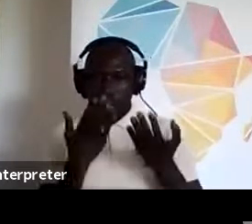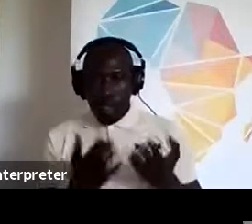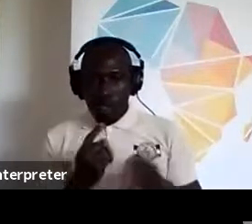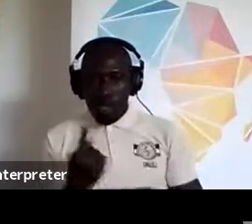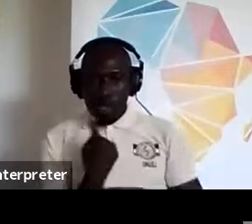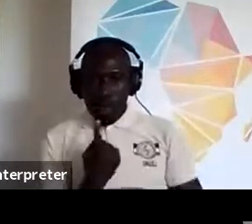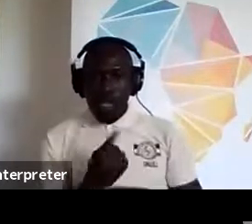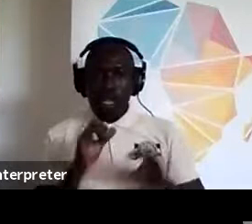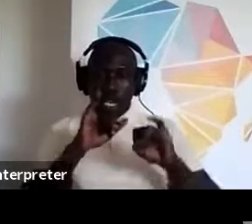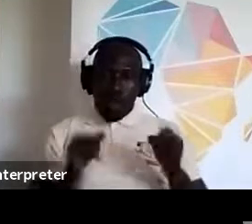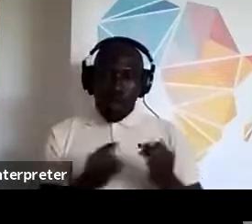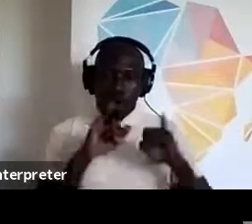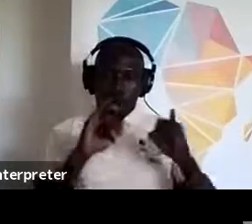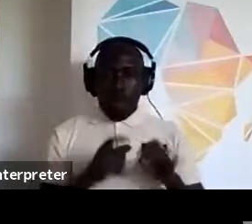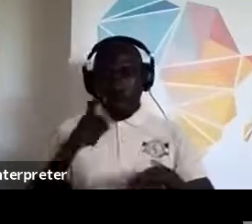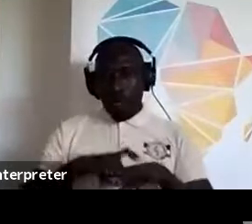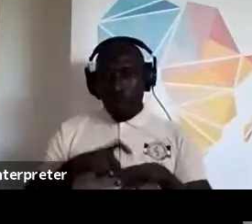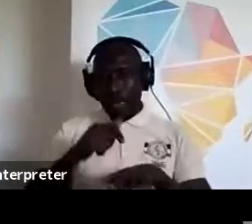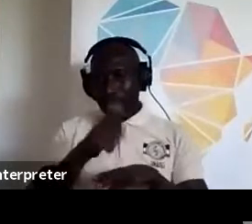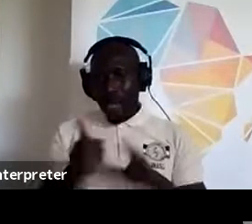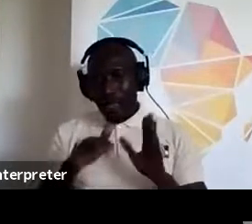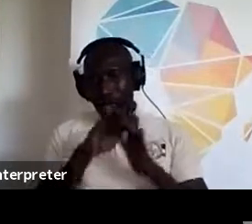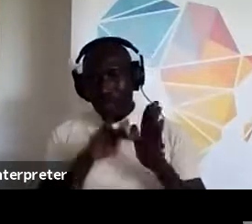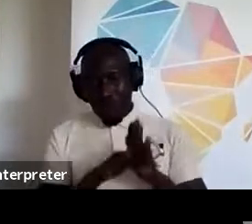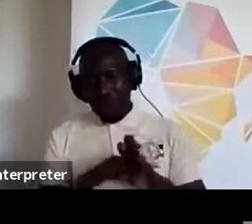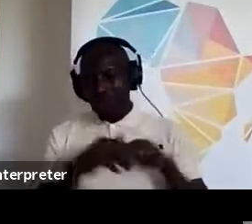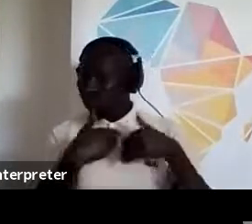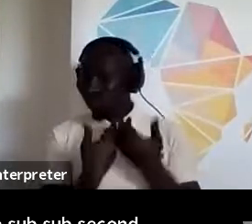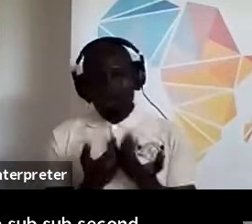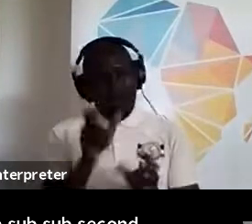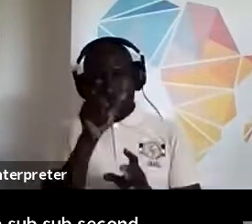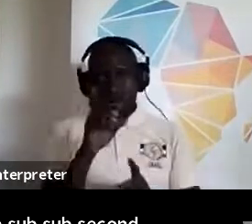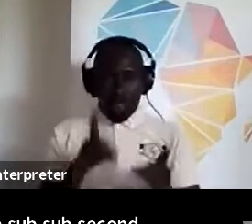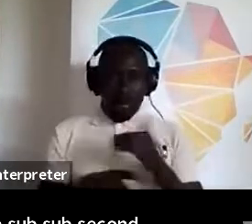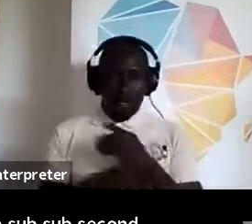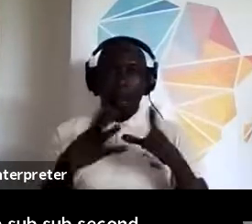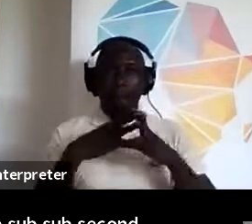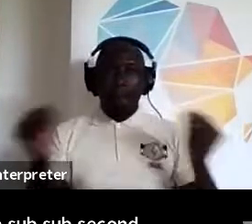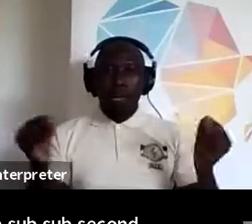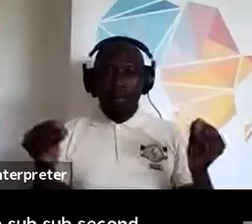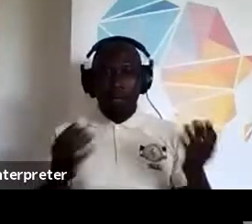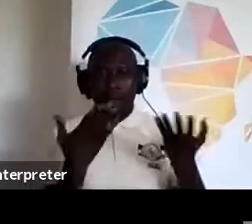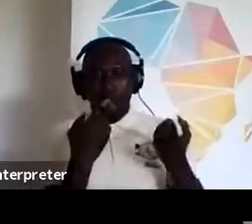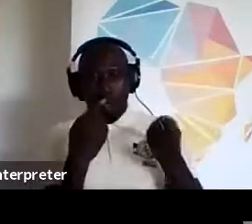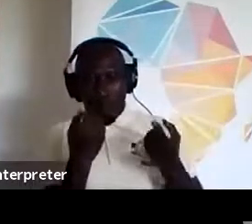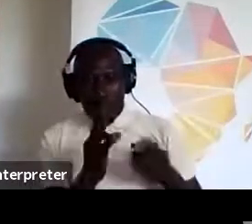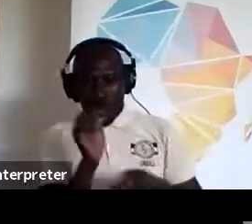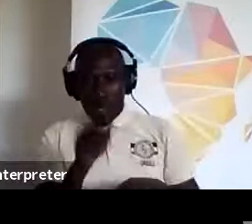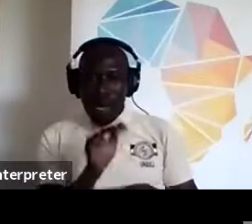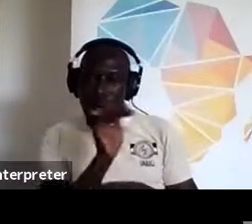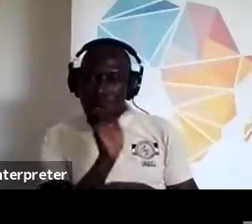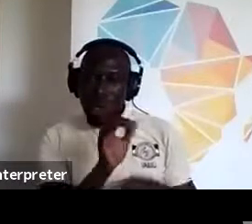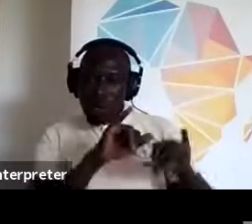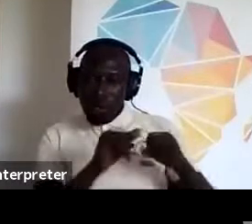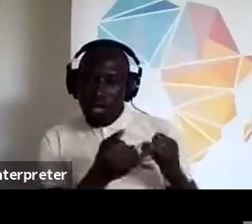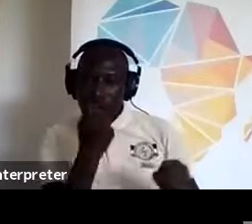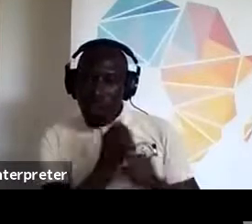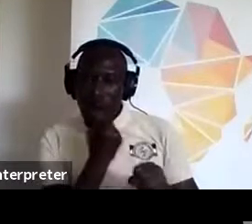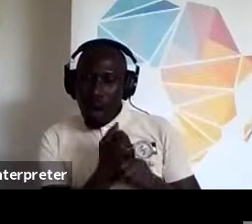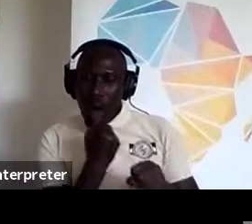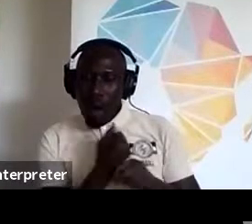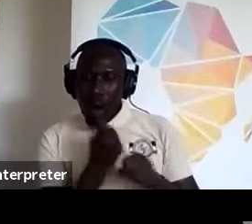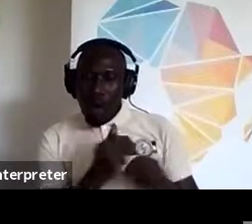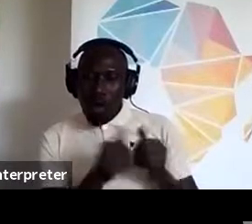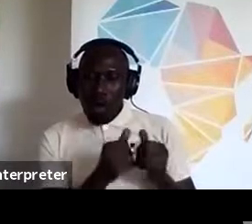main bulletin. So any other programs, the person with disability miss out. If I can ask, have you tried to work with